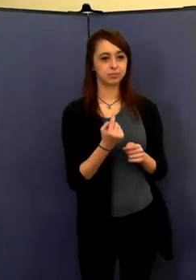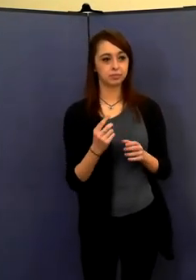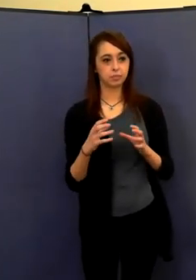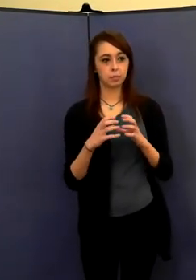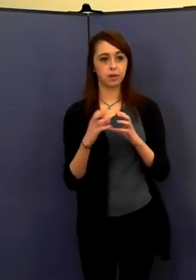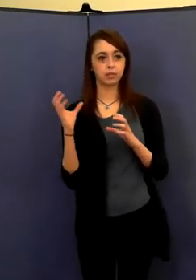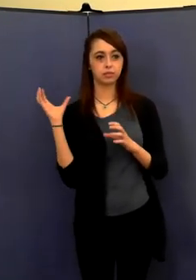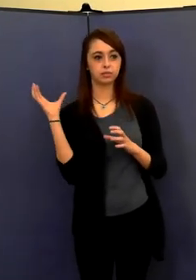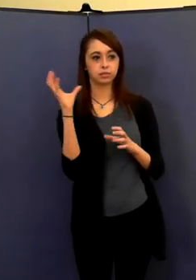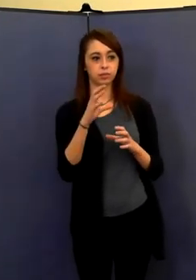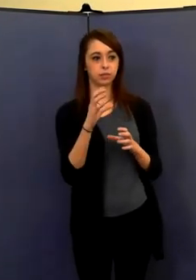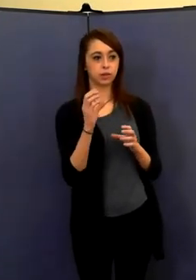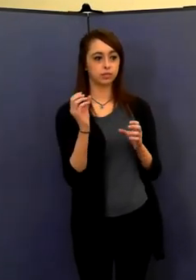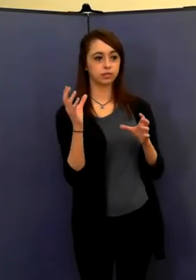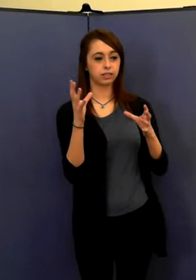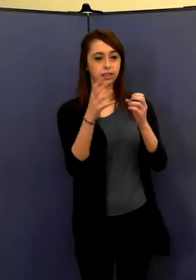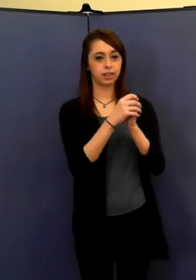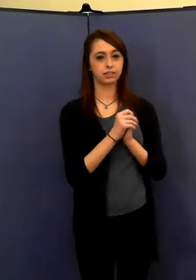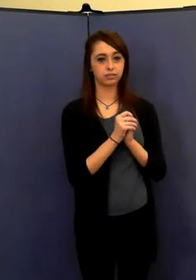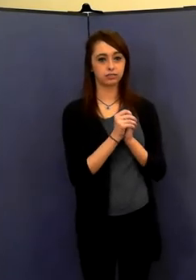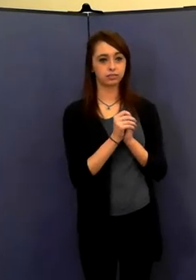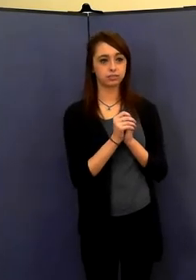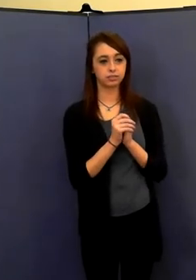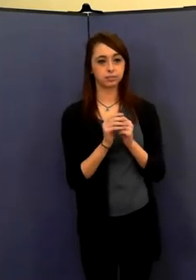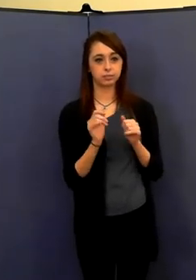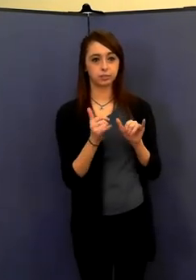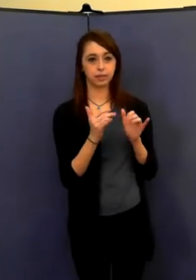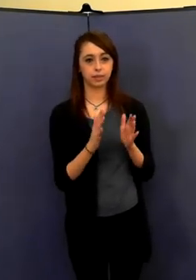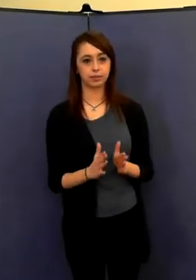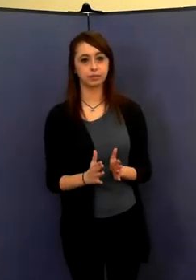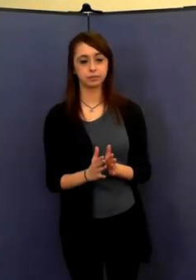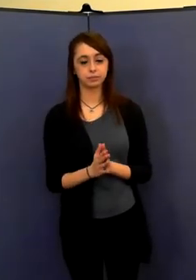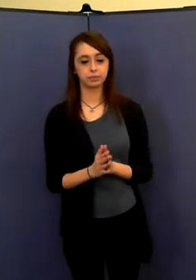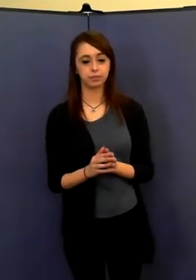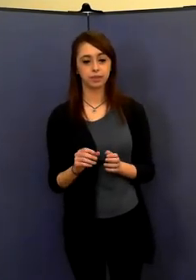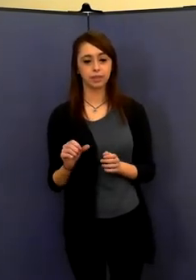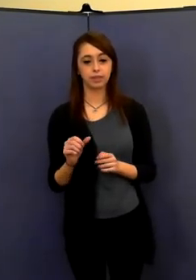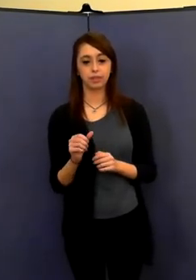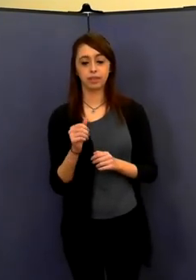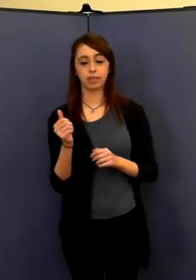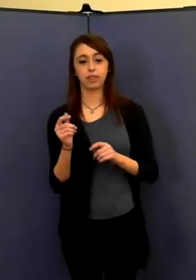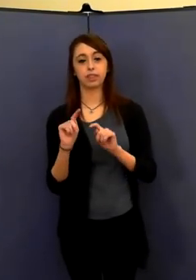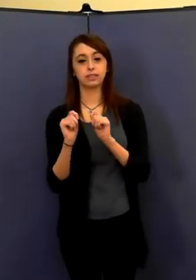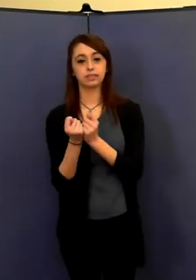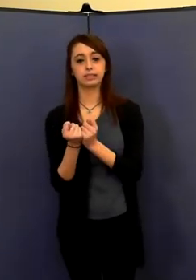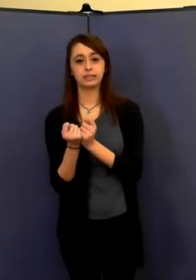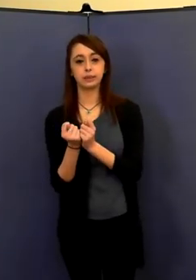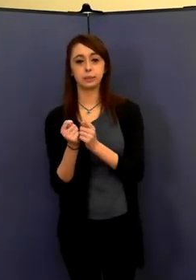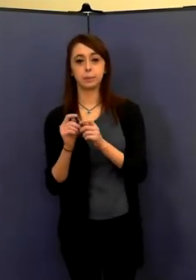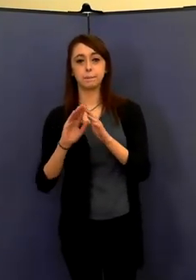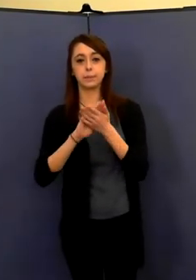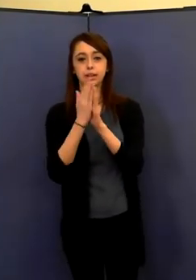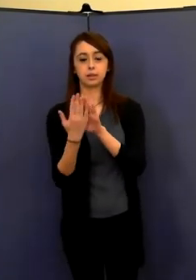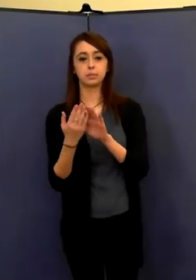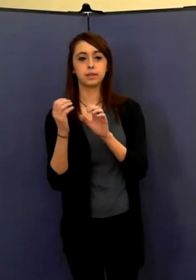they touch that base. And then the fielding team, like I said, becomes the batting team. The batting team goes into the